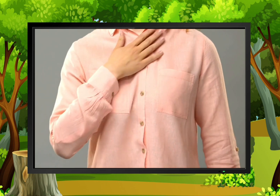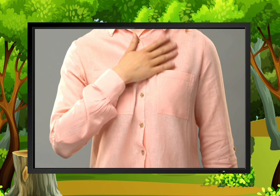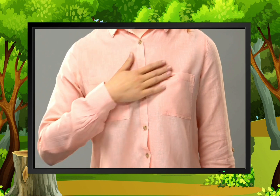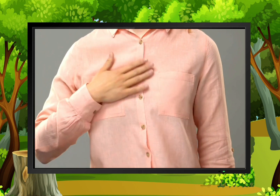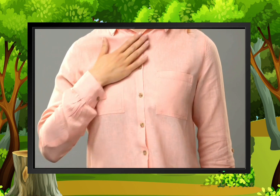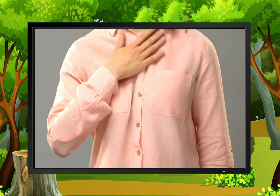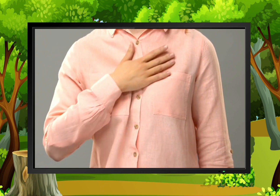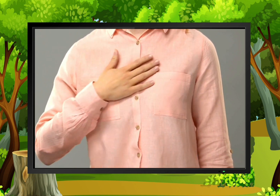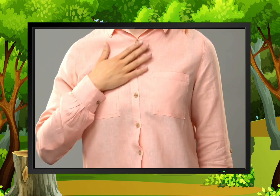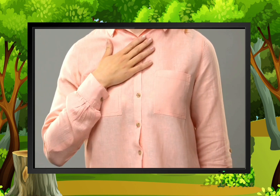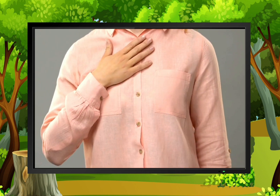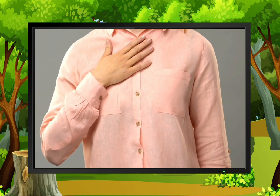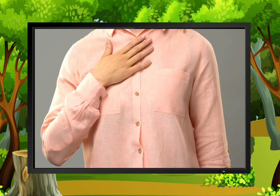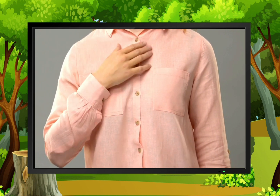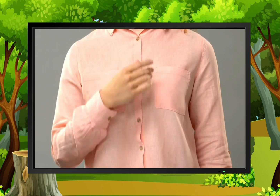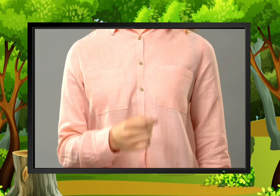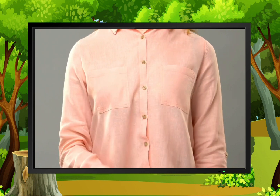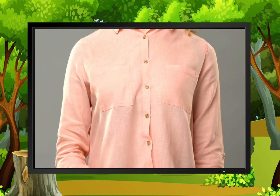Please.